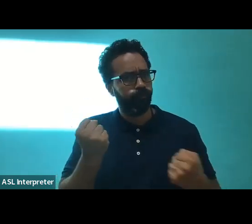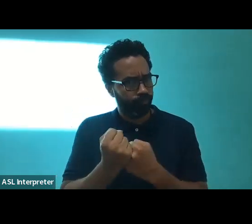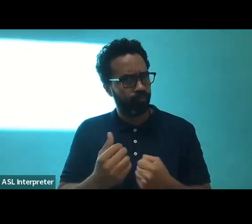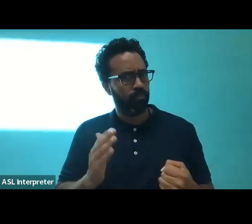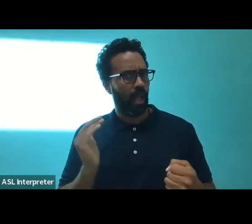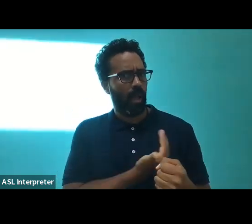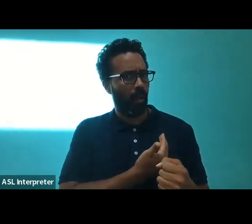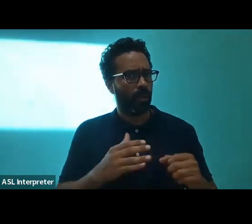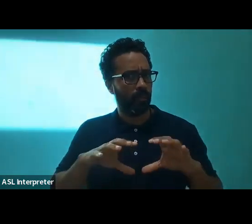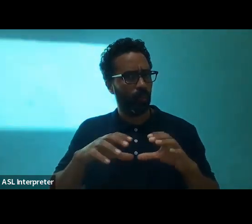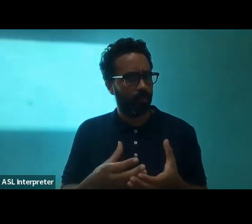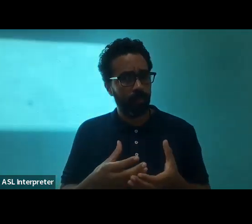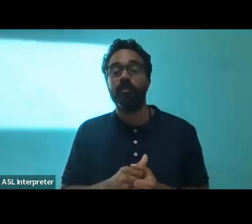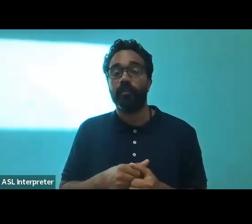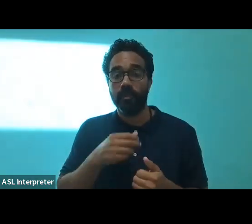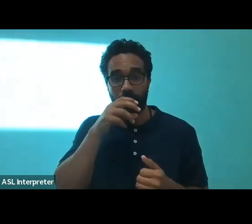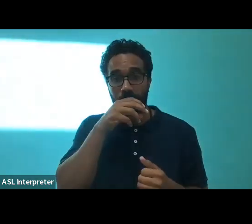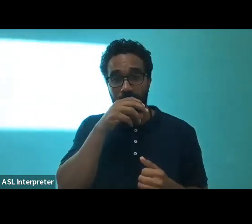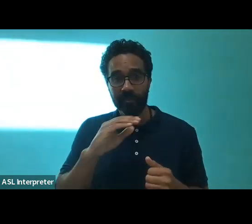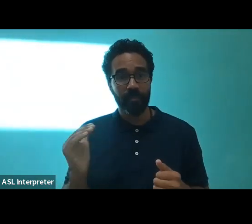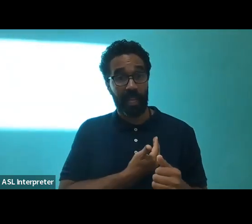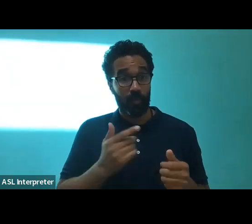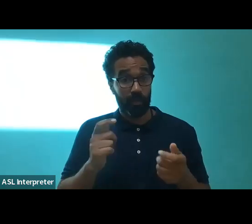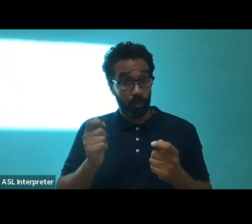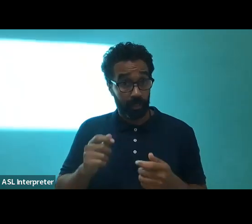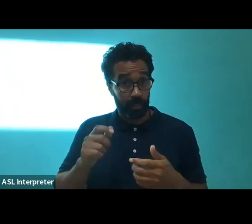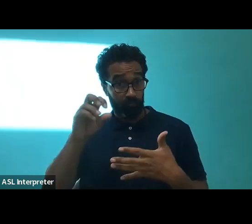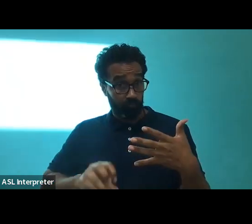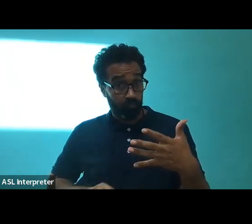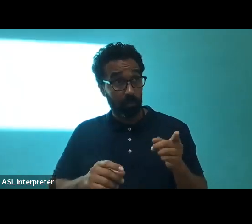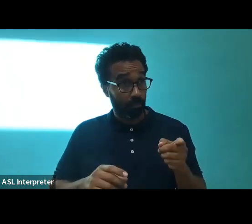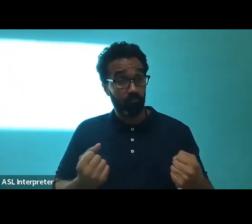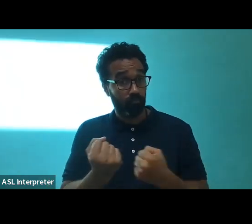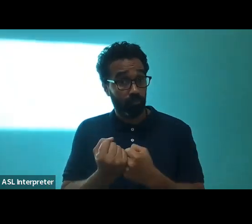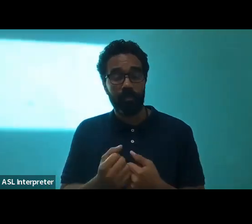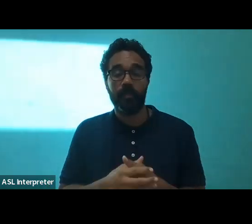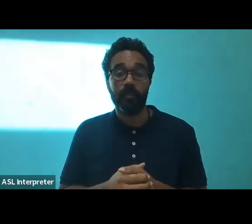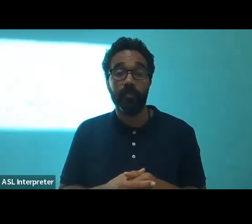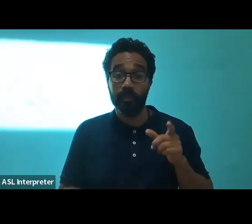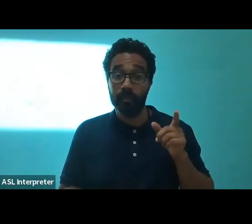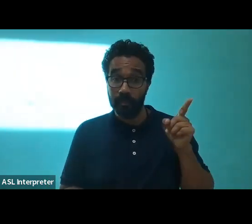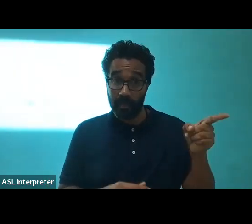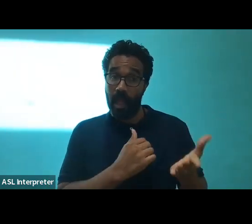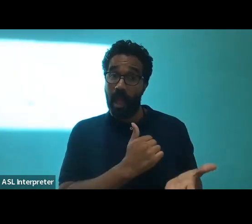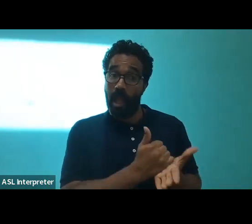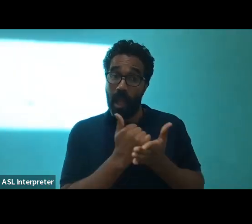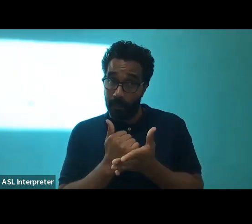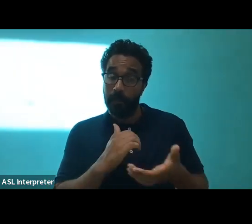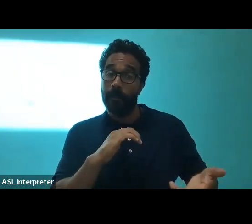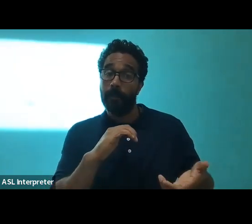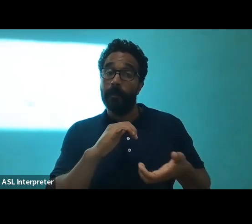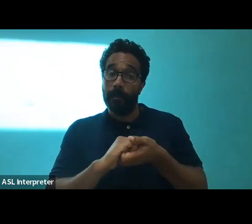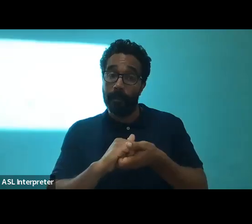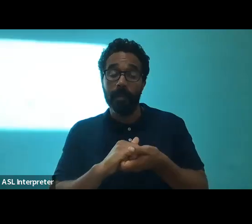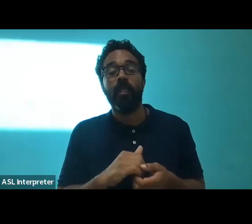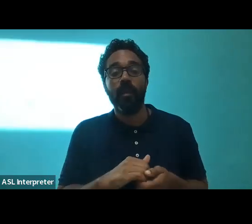and the changes that we wanted to see made. And so he arranged for us to be able to use some of their work